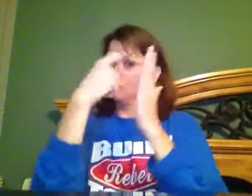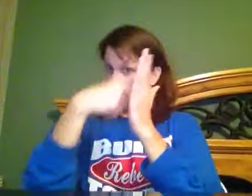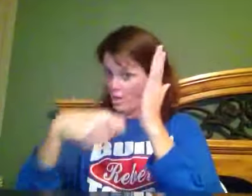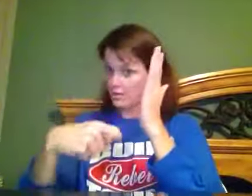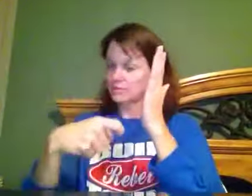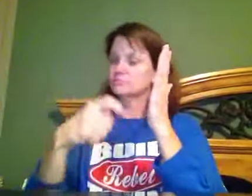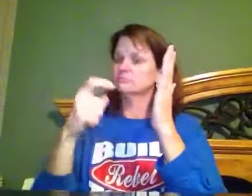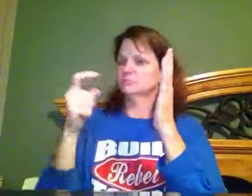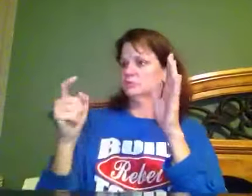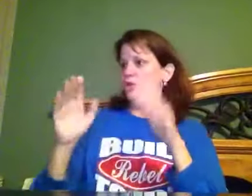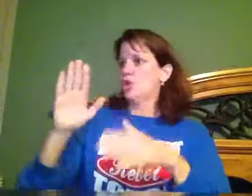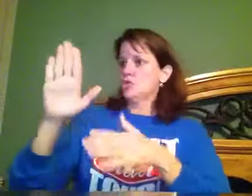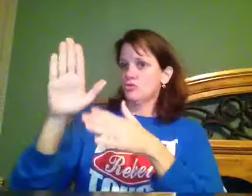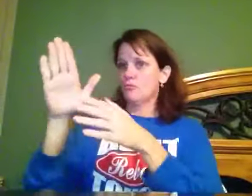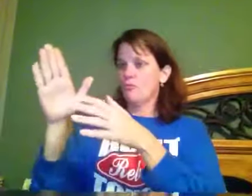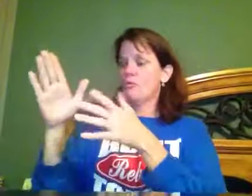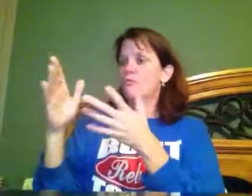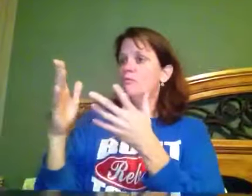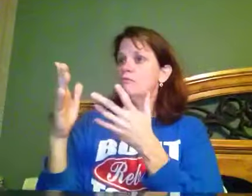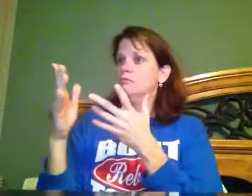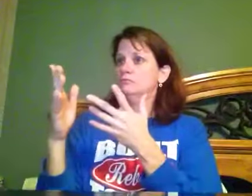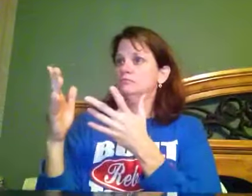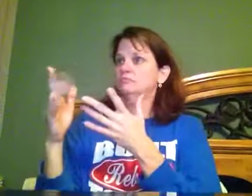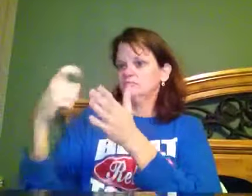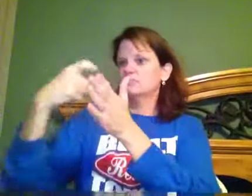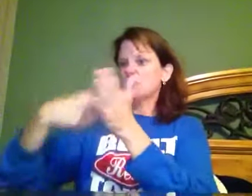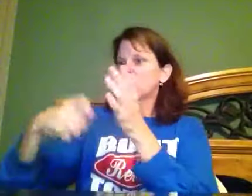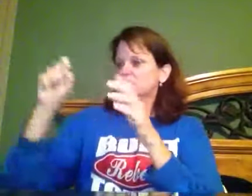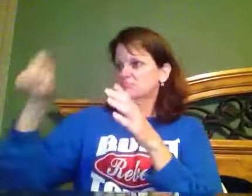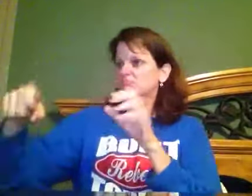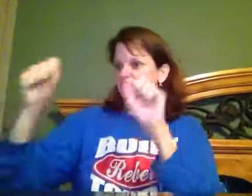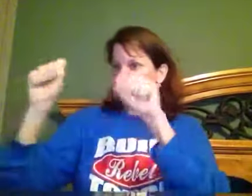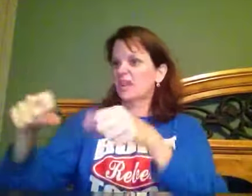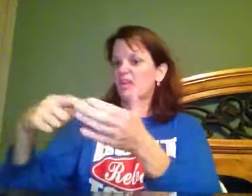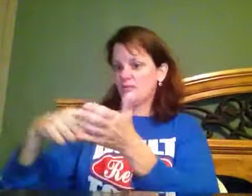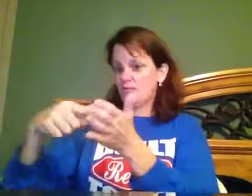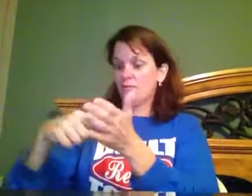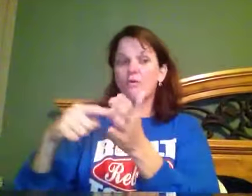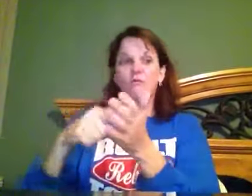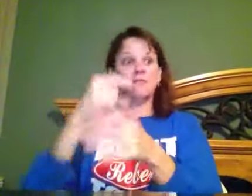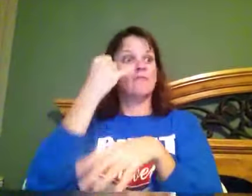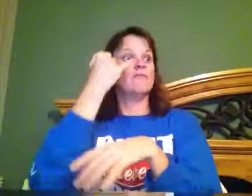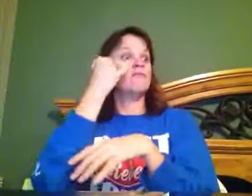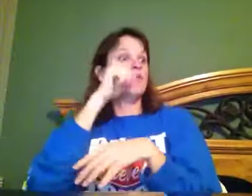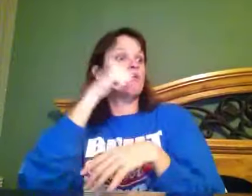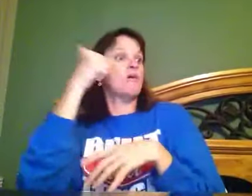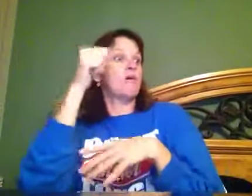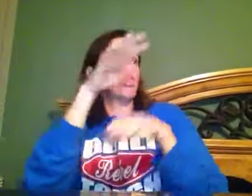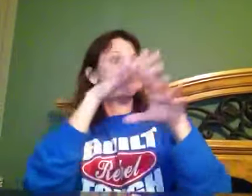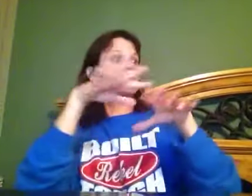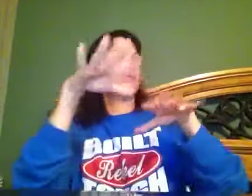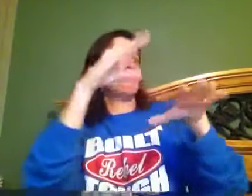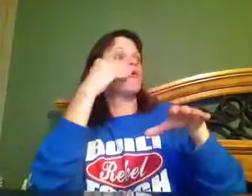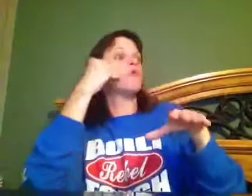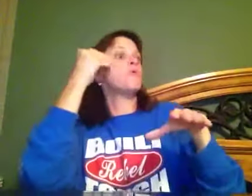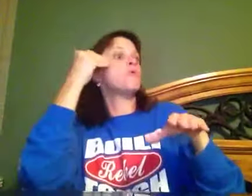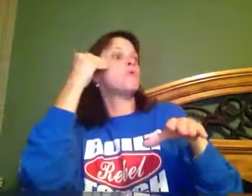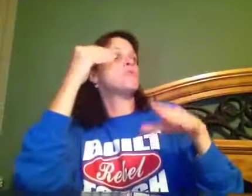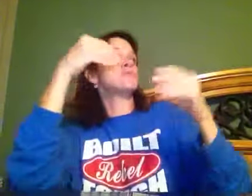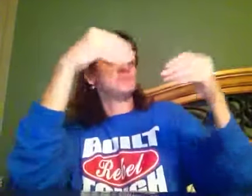range, whether the other homes in the area are reflecting that price, and just do a comparative market survey.